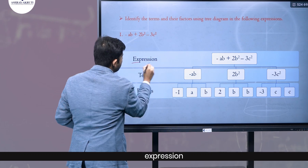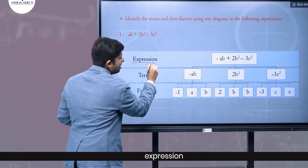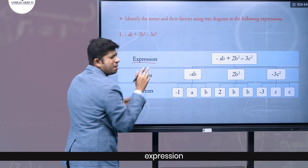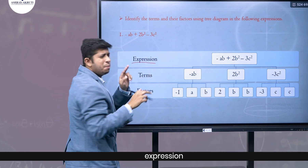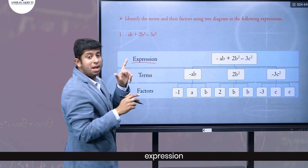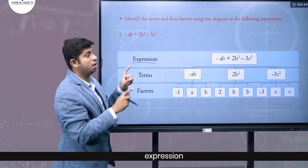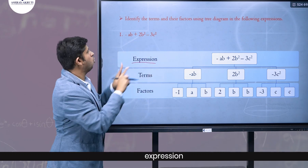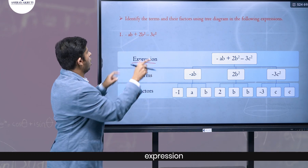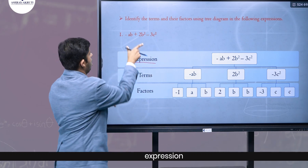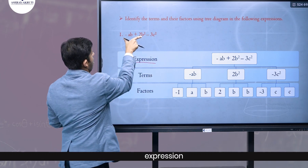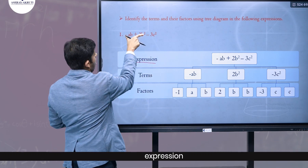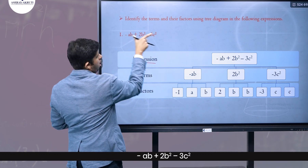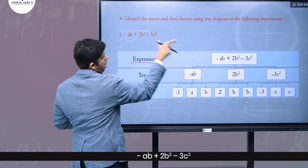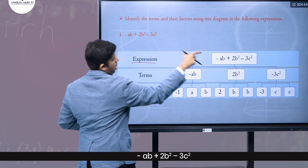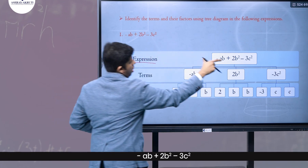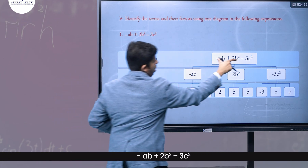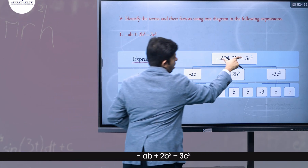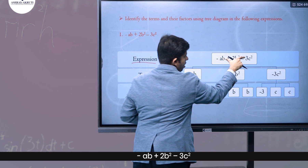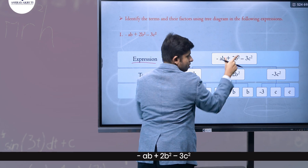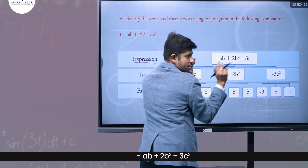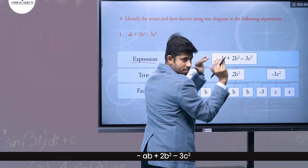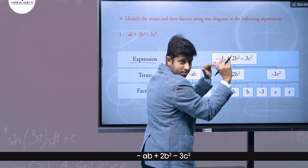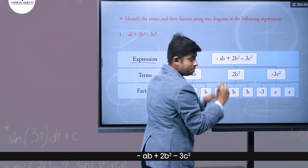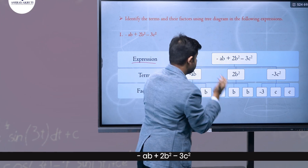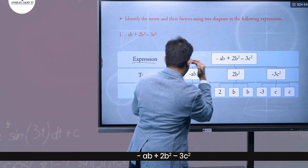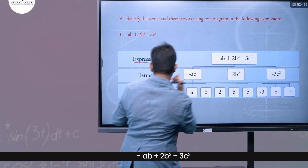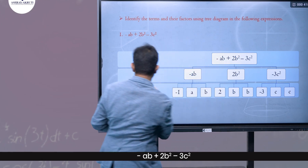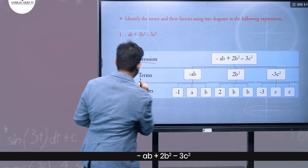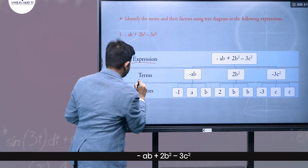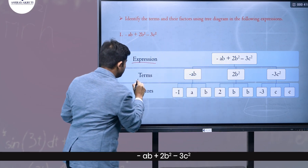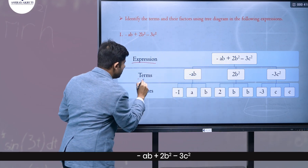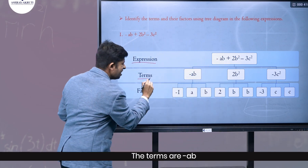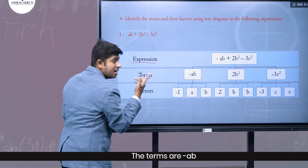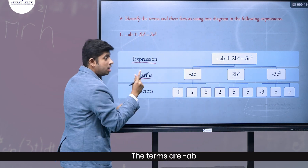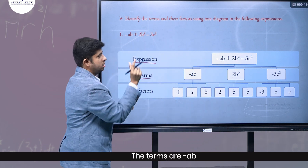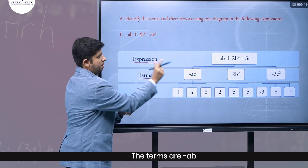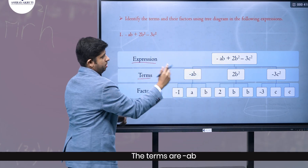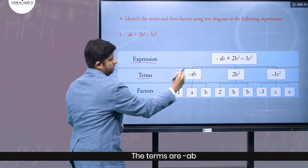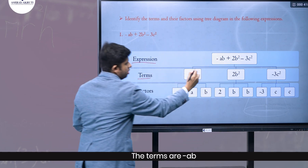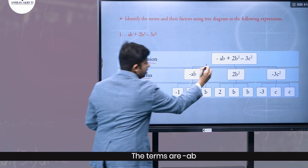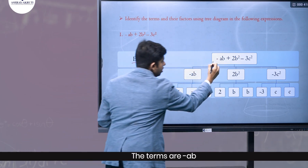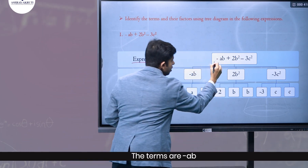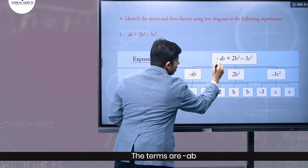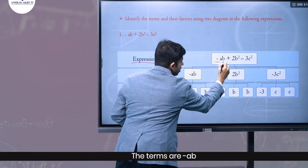Expression, minus AB plus 2B square minus 3C square. The terms are minus